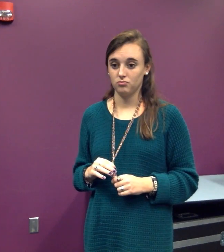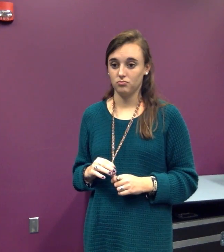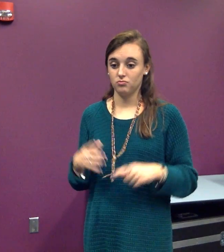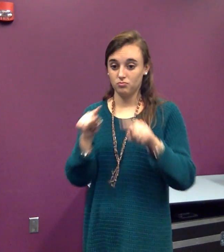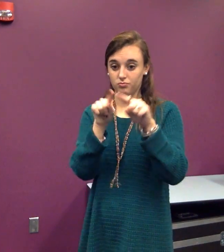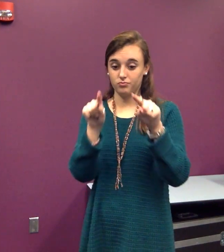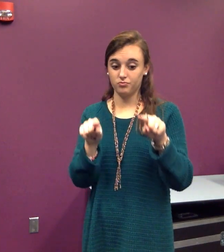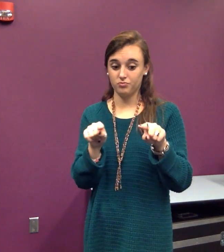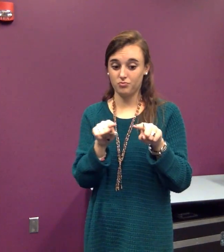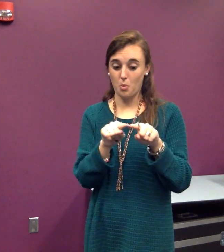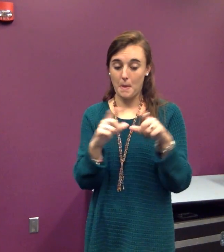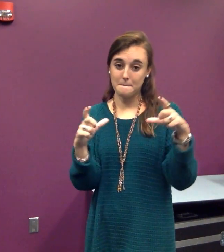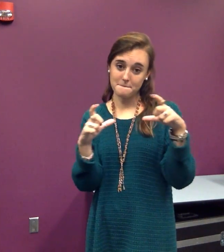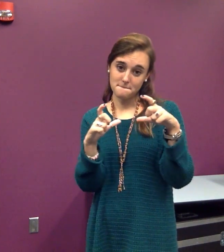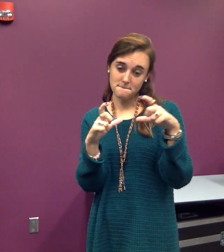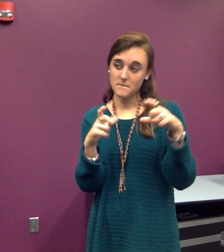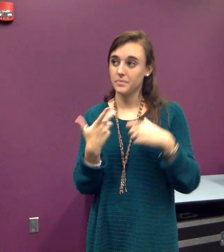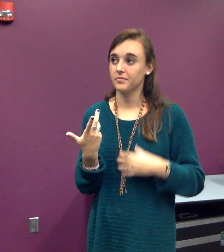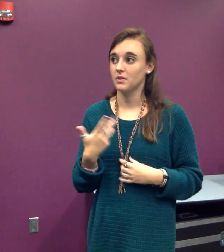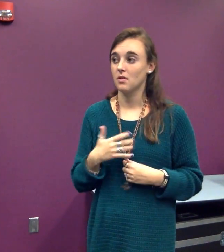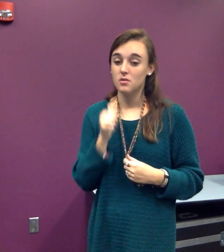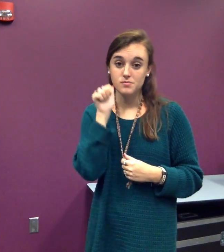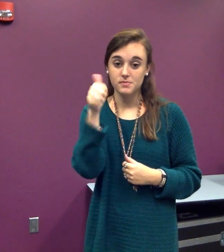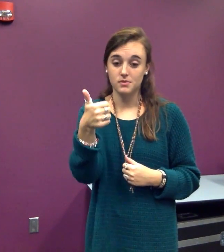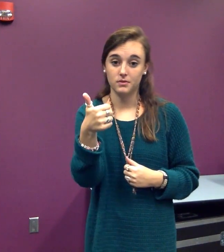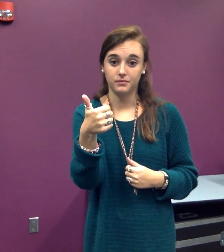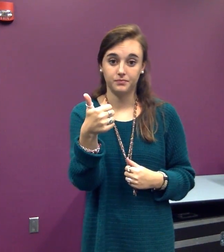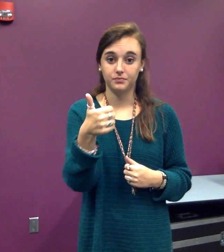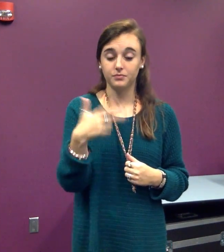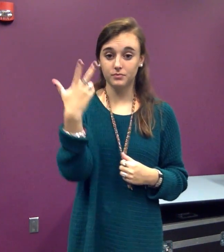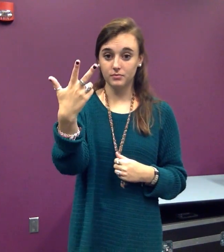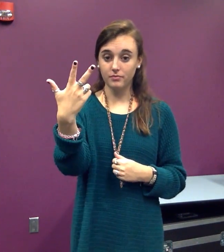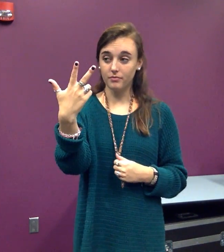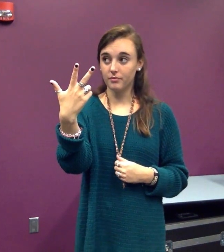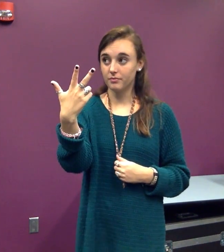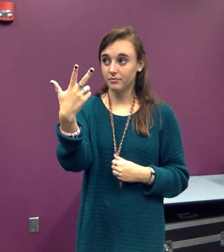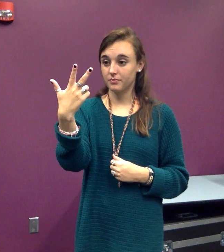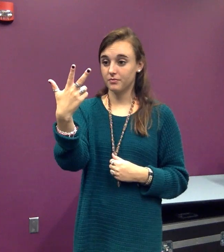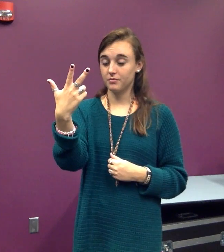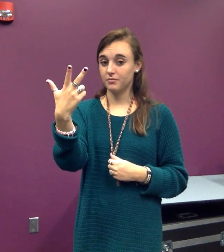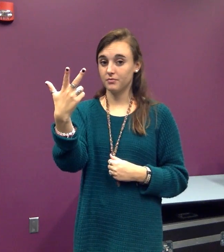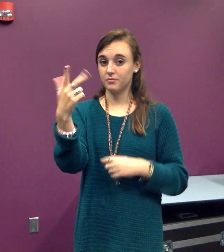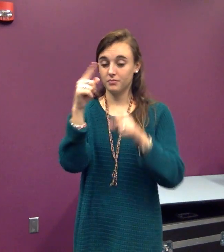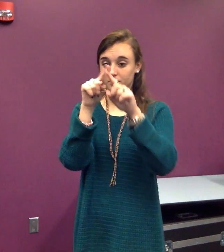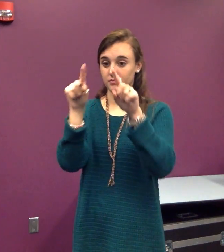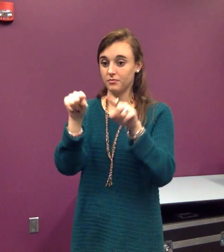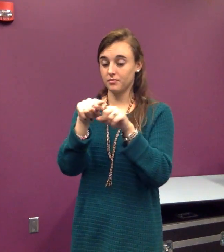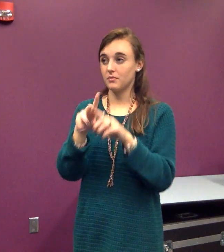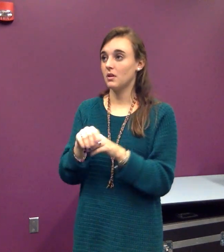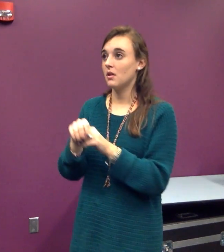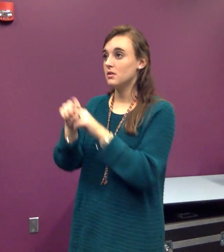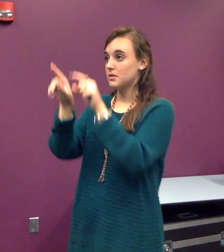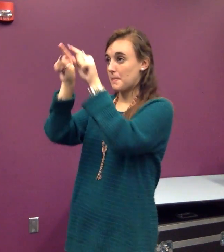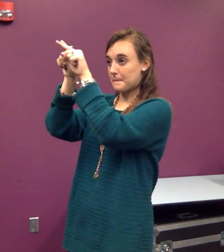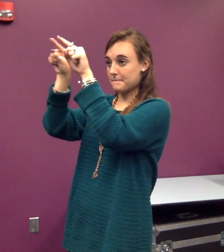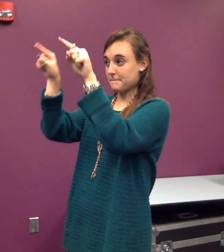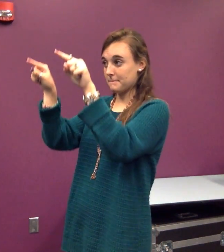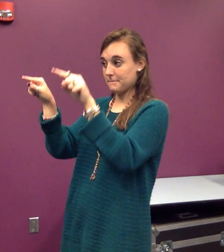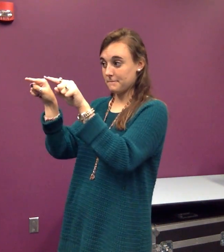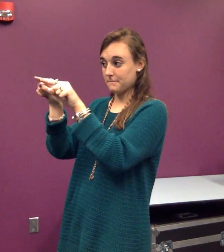I would like to see from everyone tomorrow is 3 of them, above eye level, on eye level, and below eye level. If you'd like paper, raise